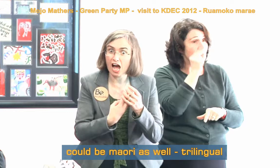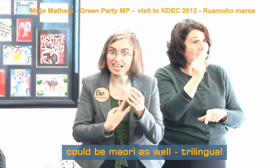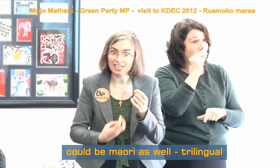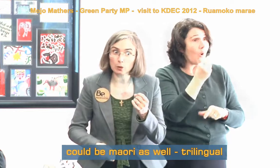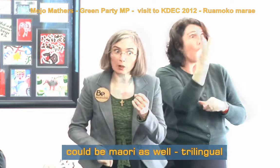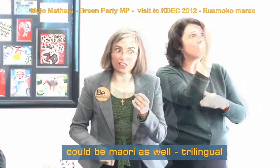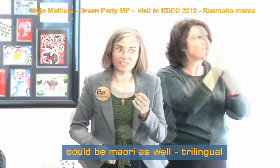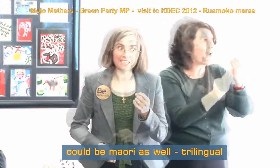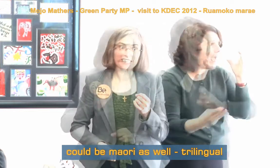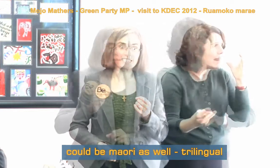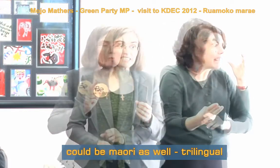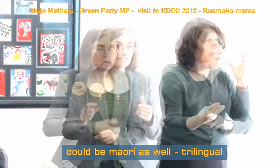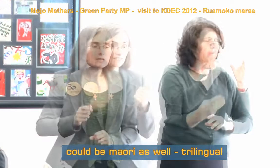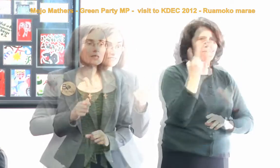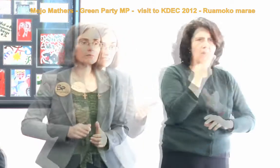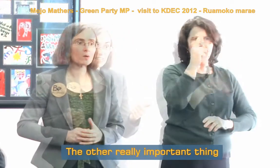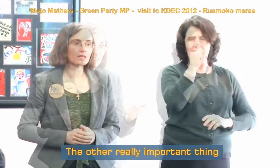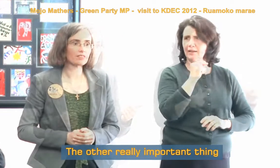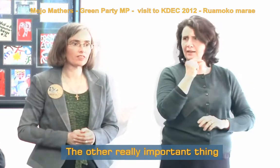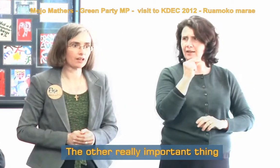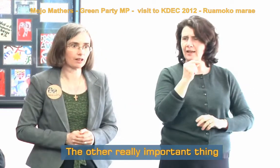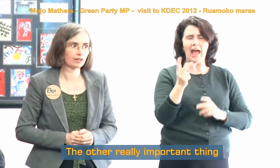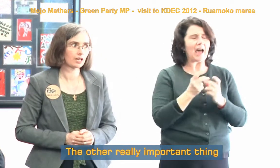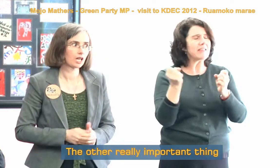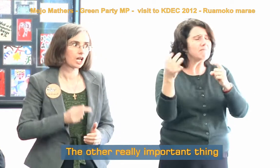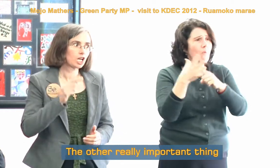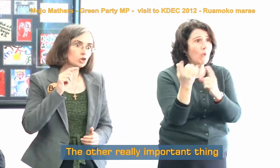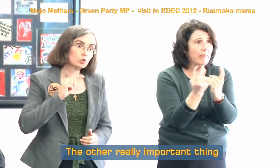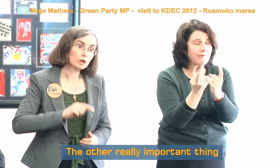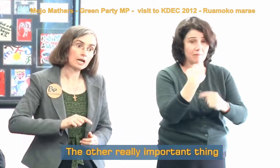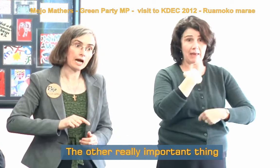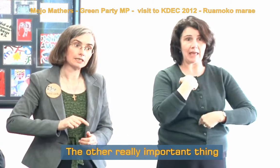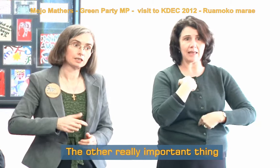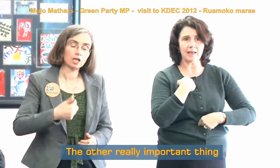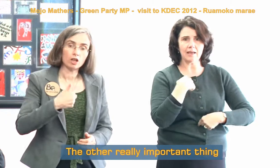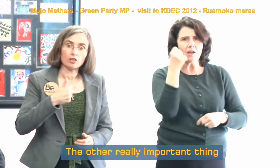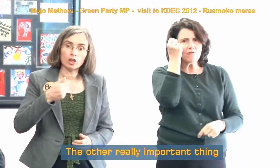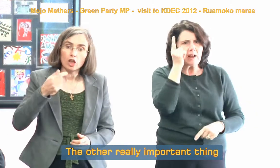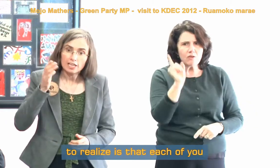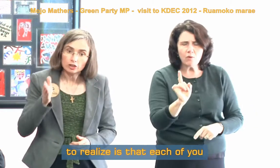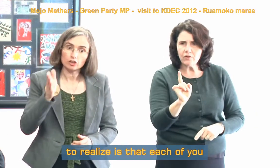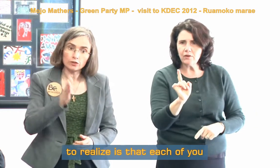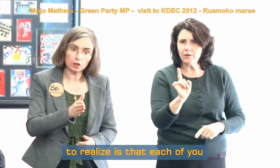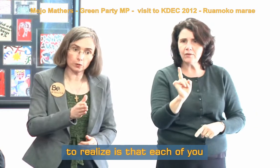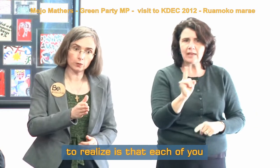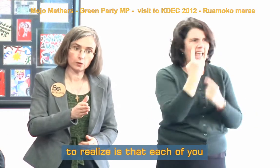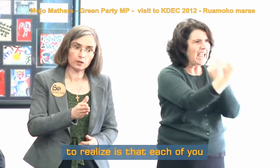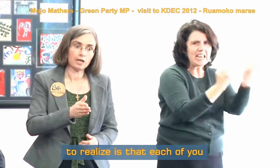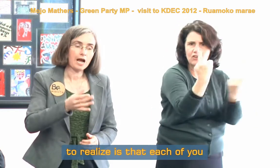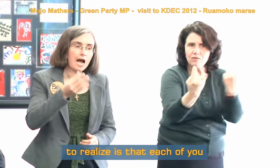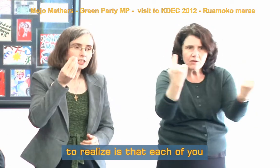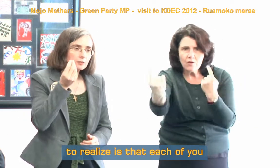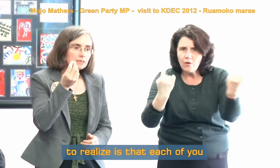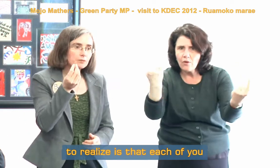it's dry and growth. And another really important thing is to realise that each of you